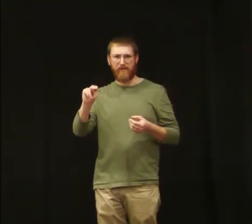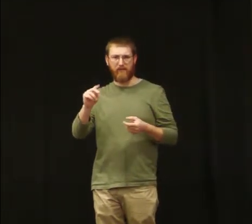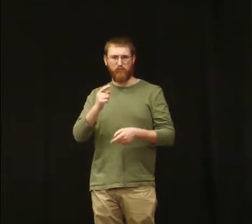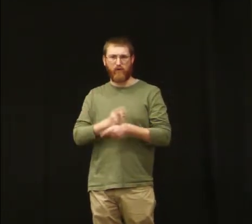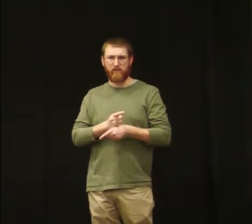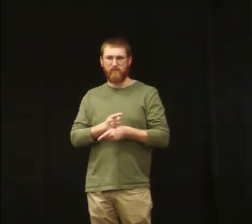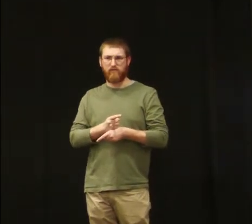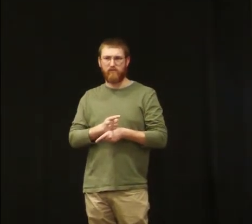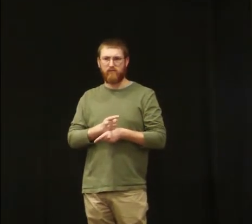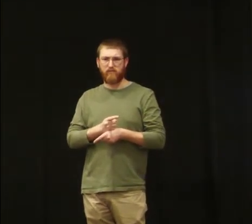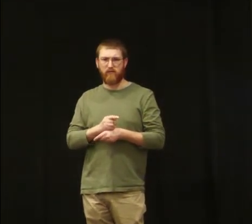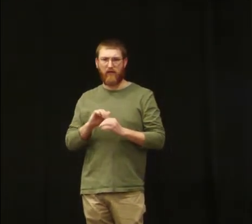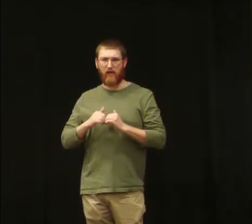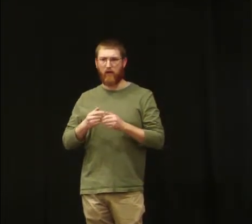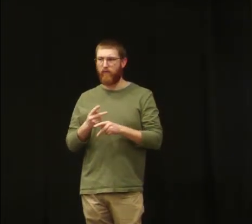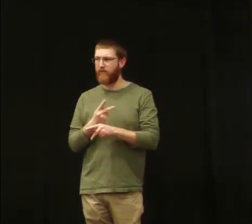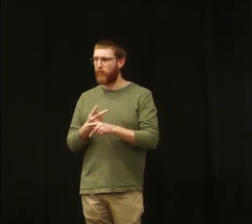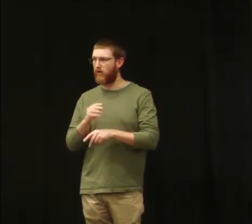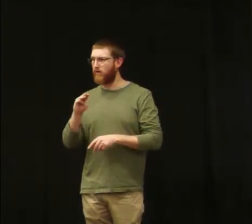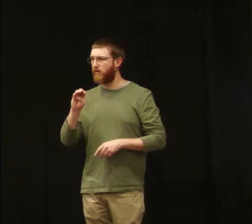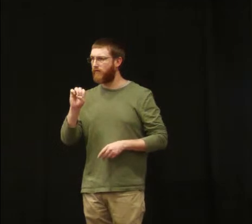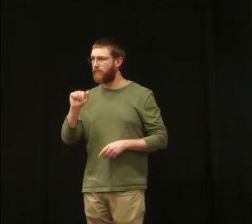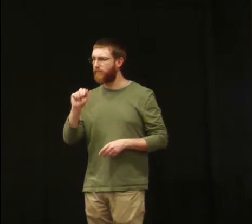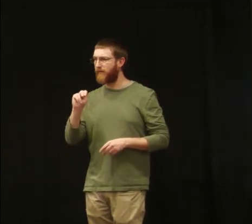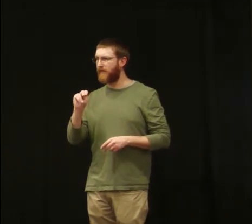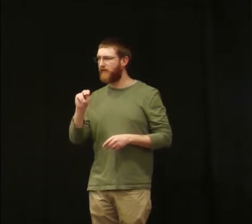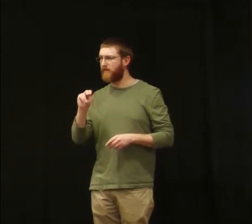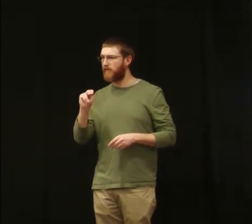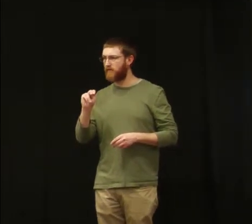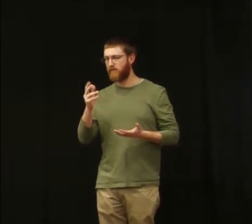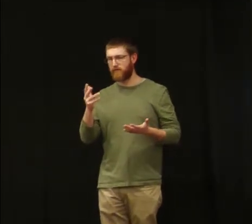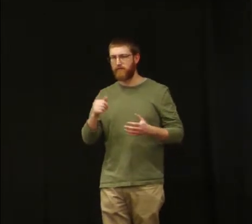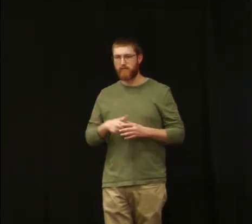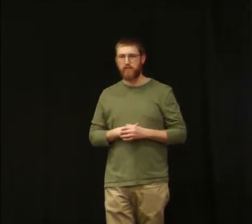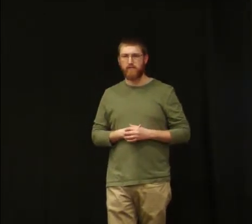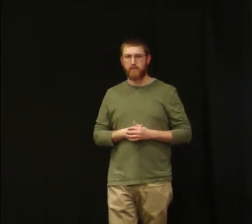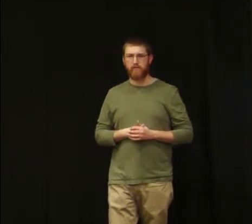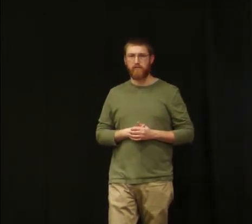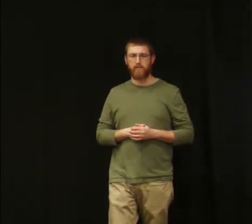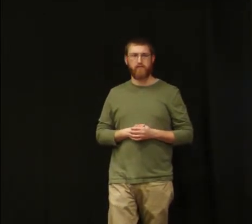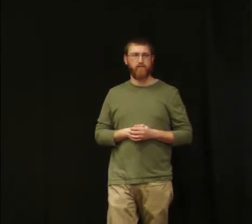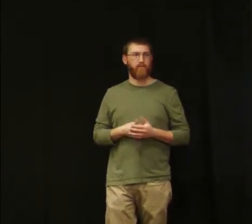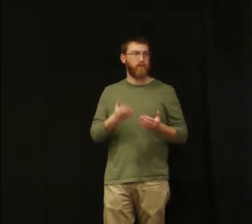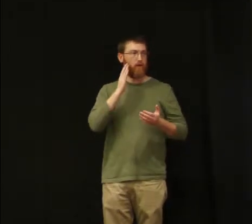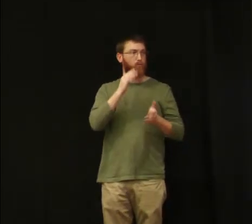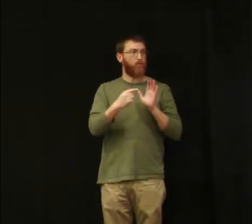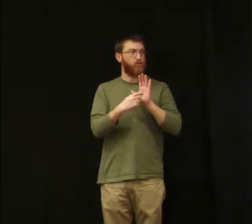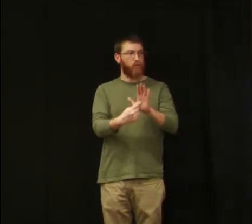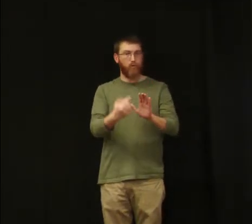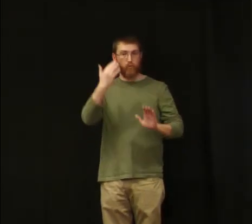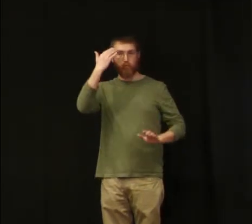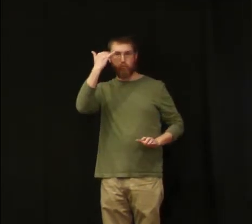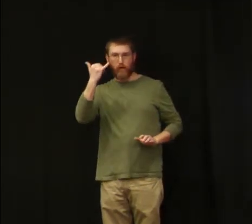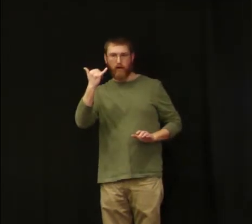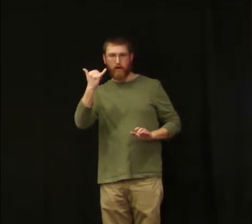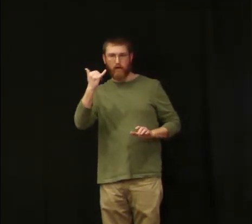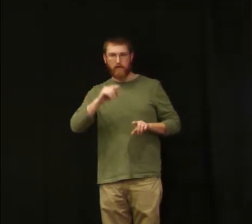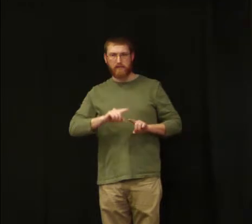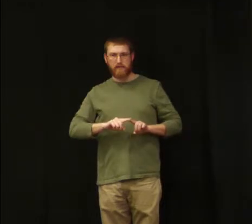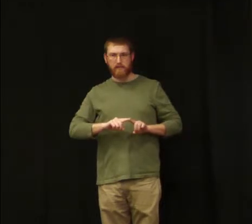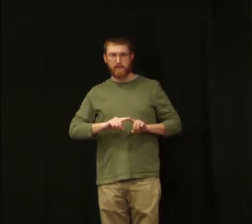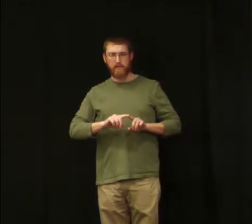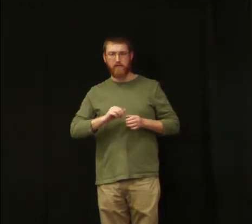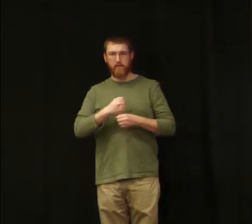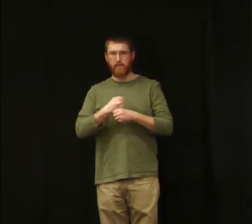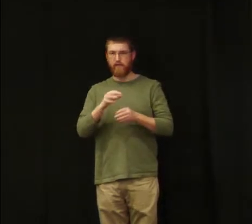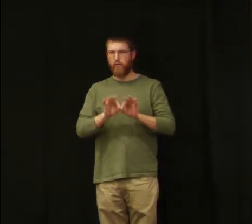that. Yes. Okay. Now here, I'm going to show you why it makes a difference. So